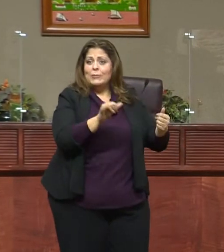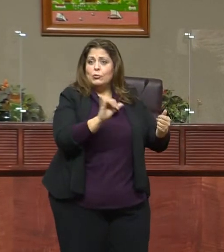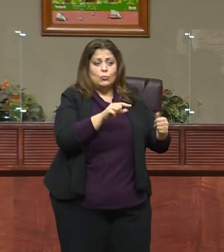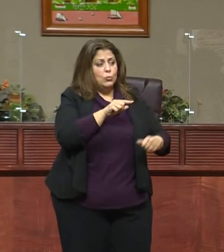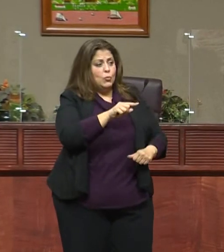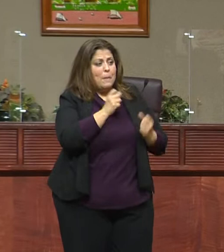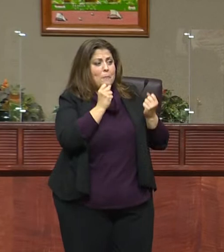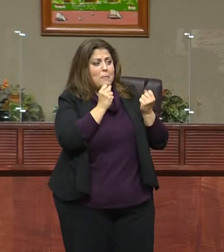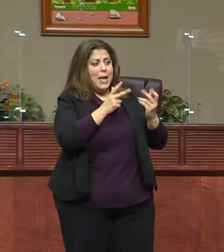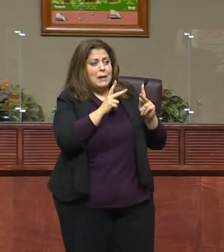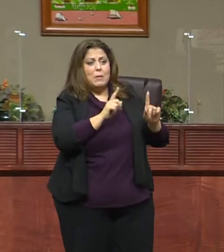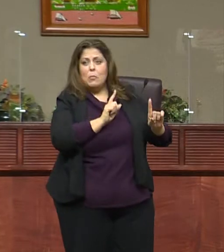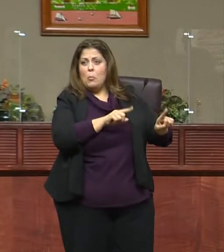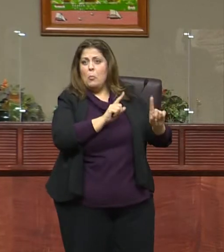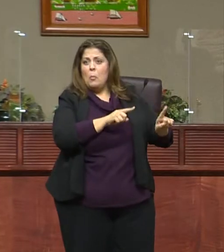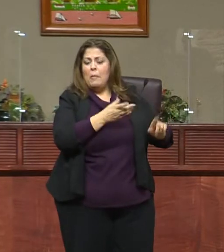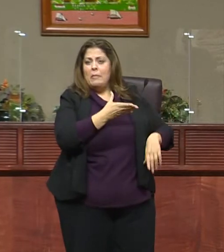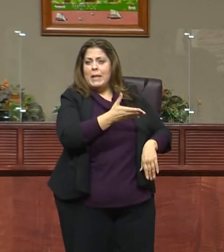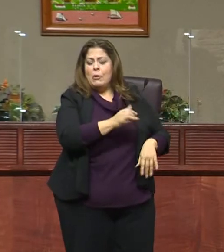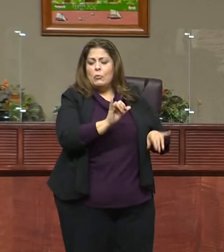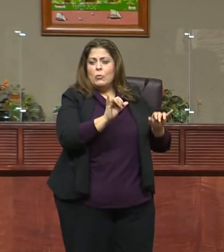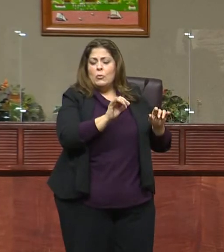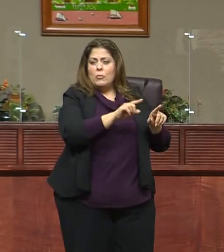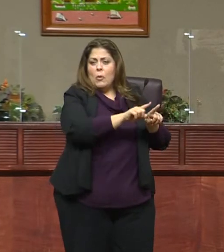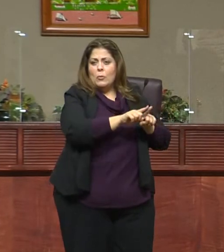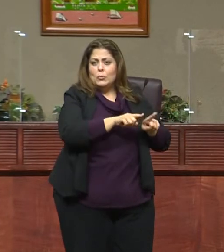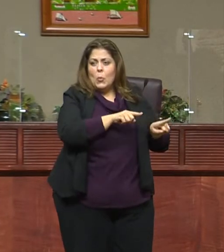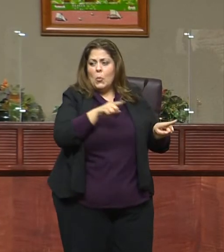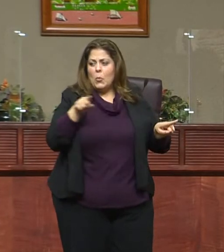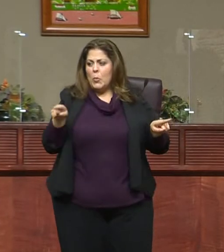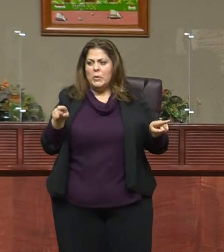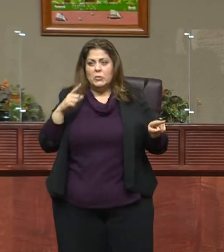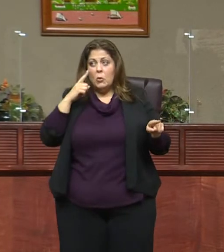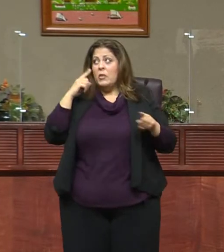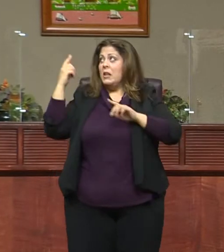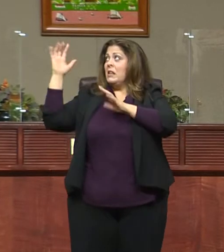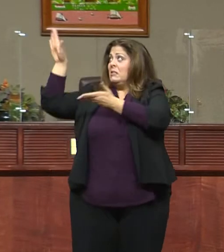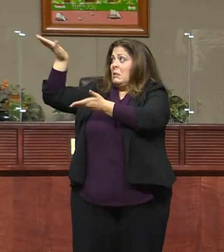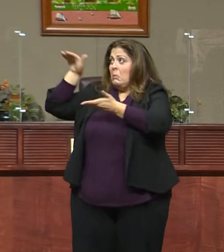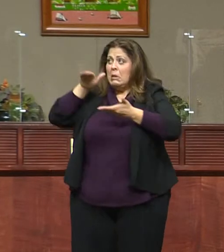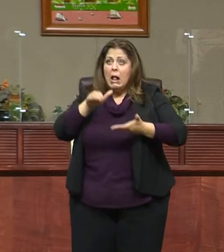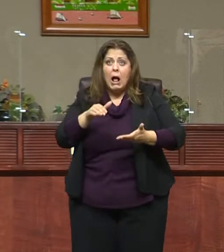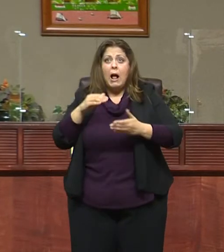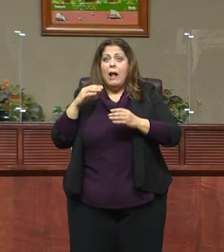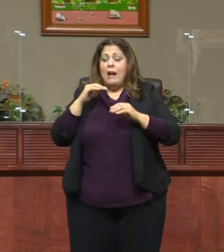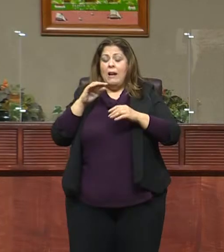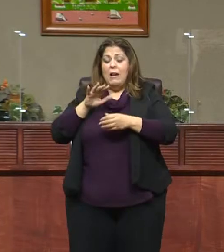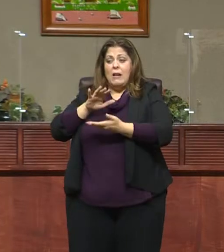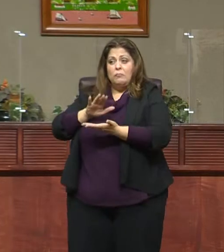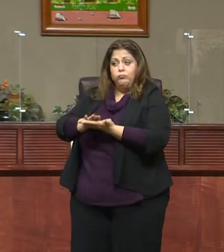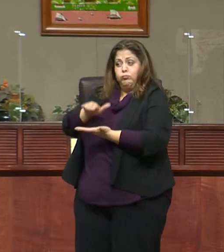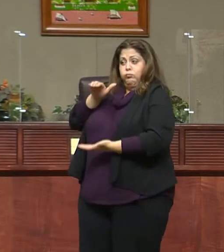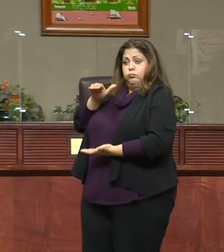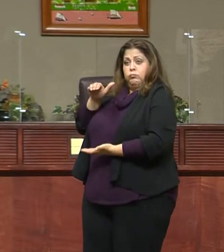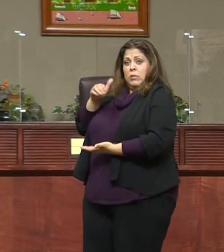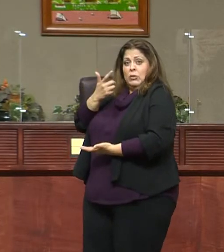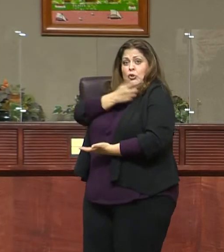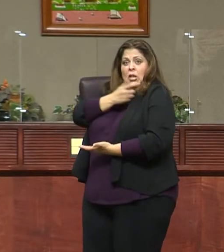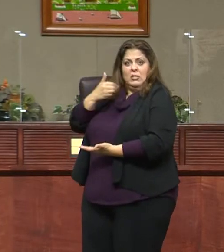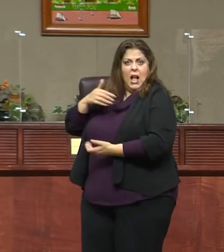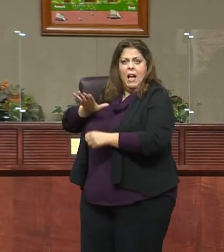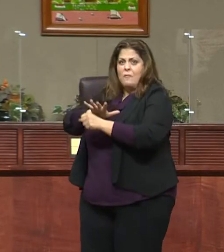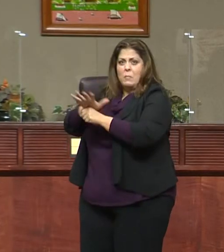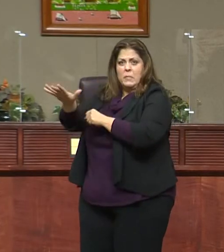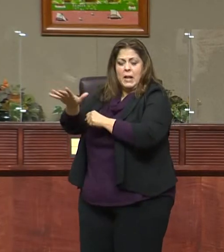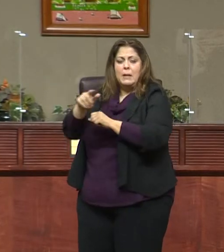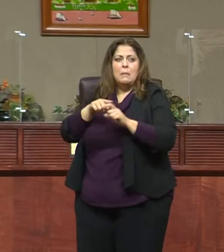there. So there's no shortage at this time of supply or inventory. We just have to get the demand up. So